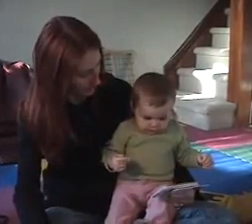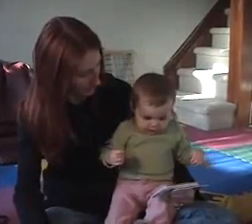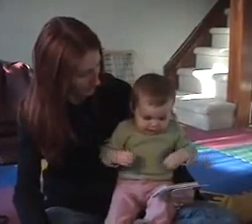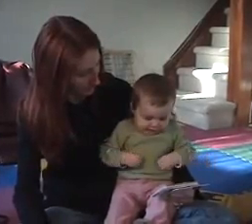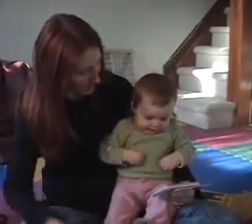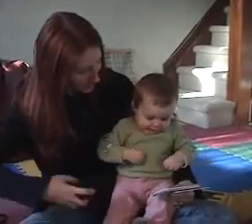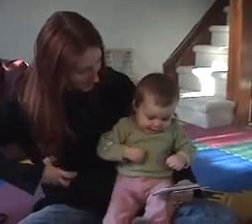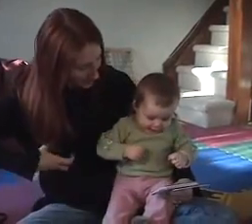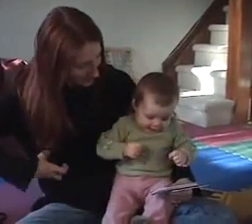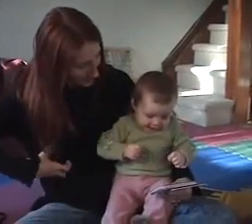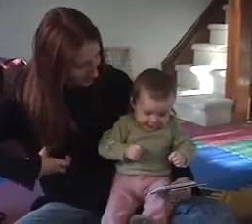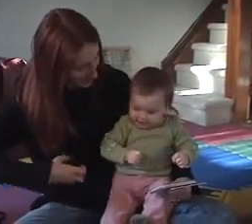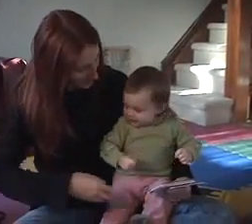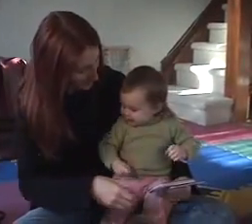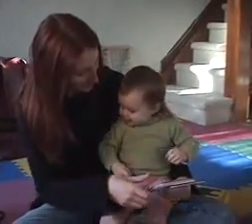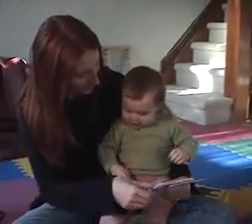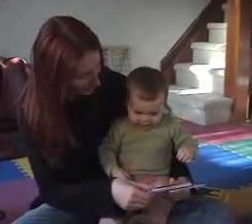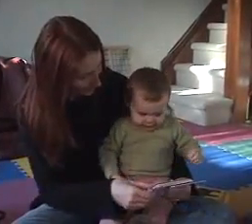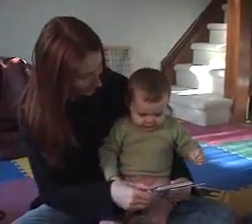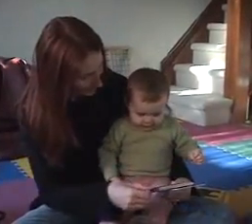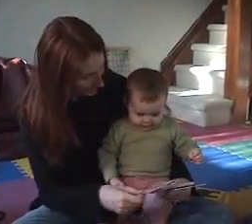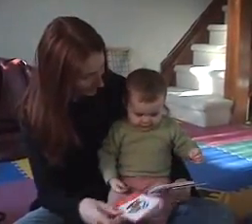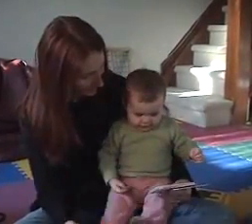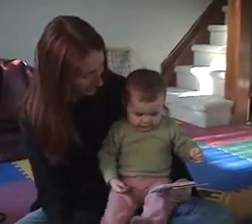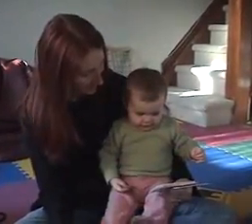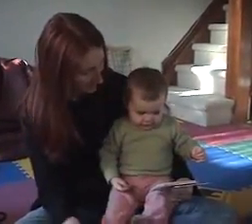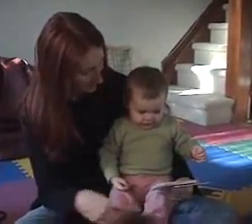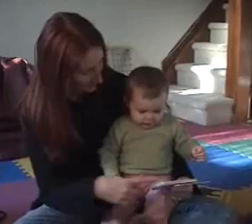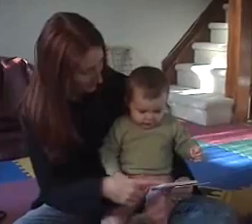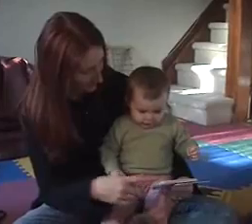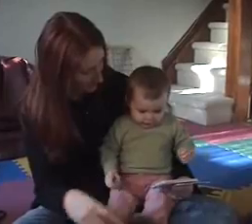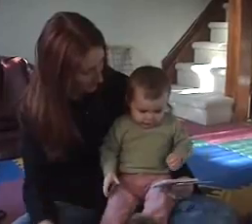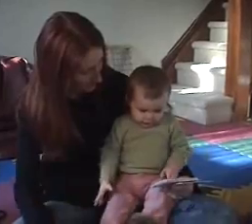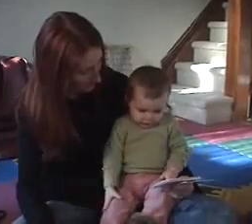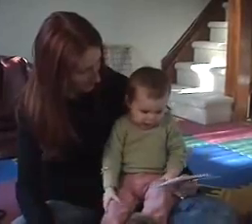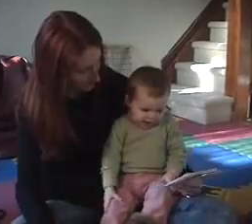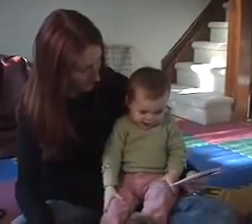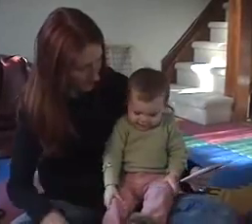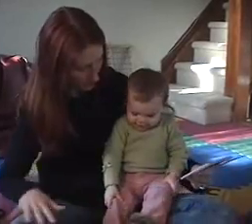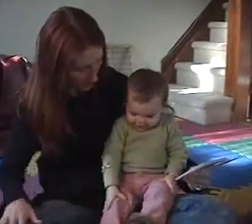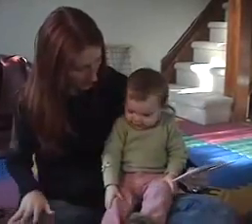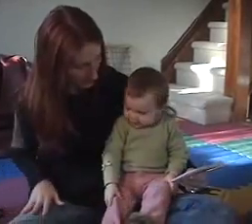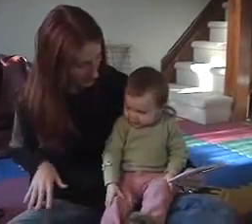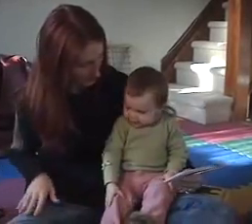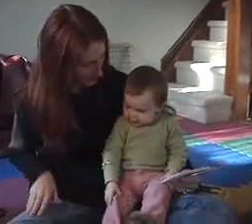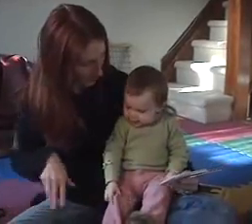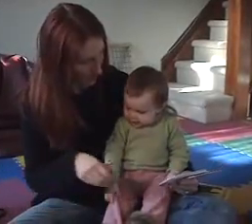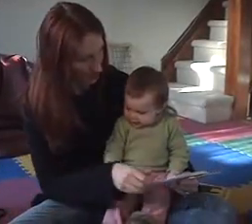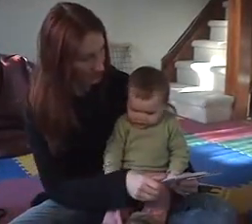Eat. Eat. Eat. Eat. A monkey. What are those? Pants. Pants. Pants.